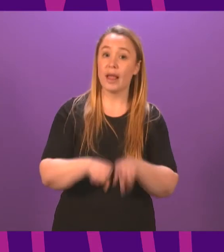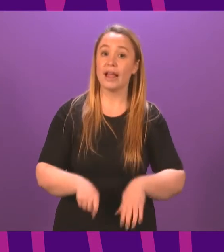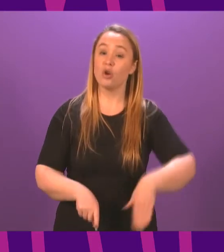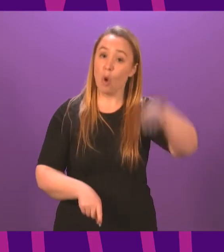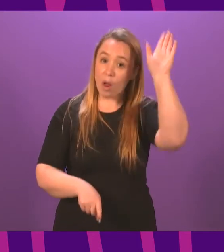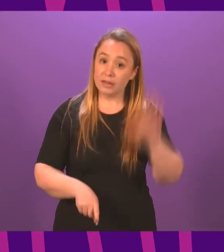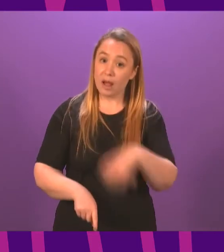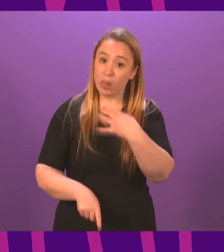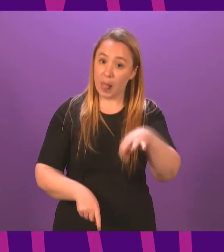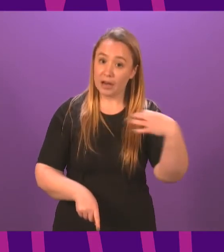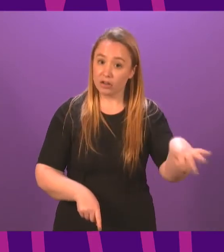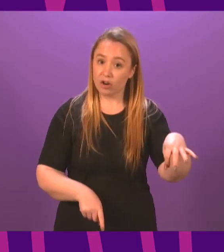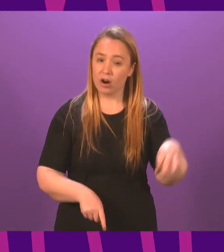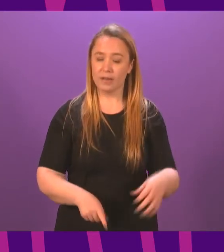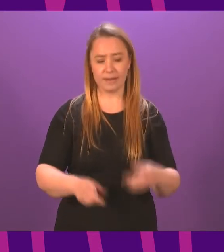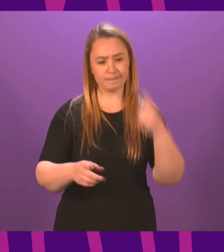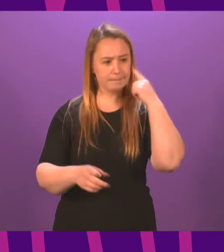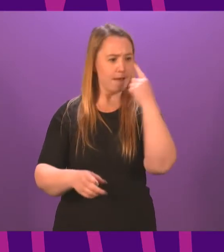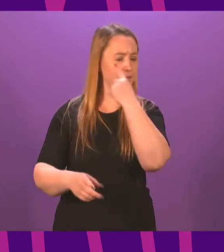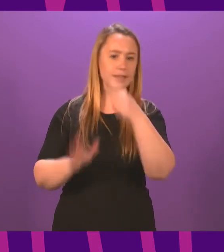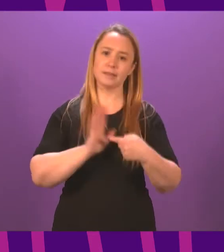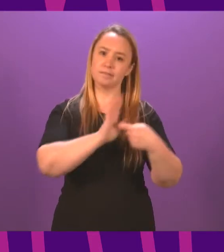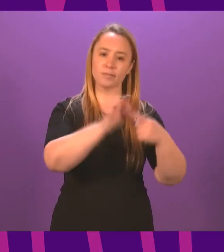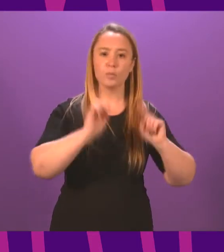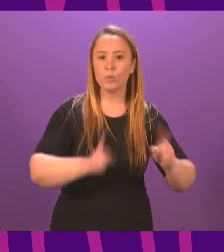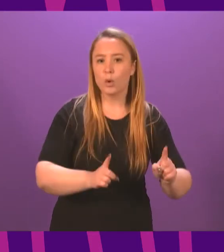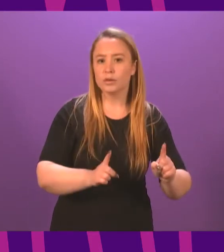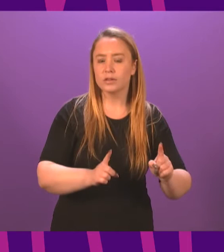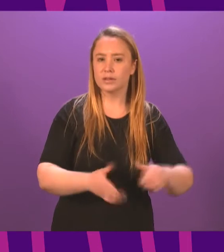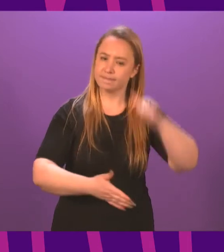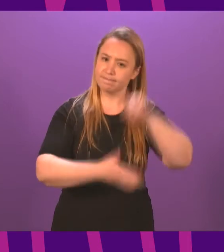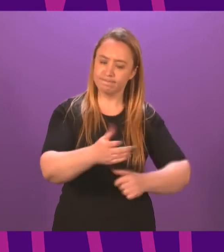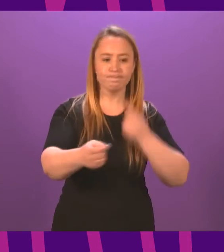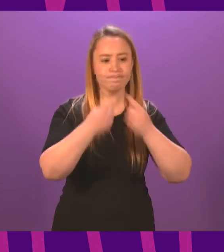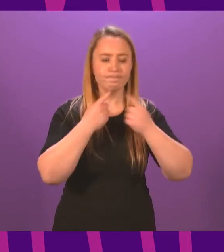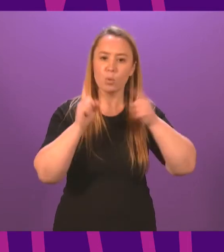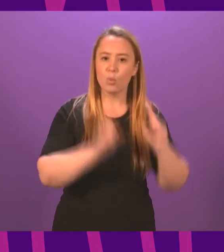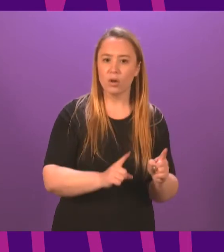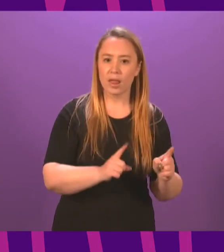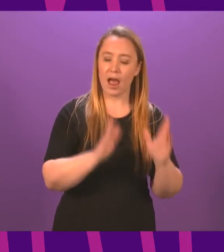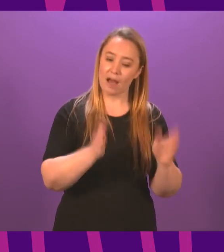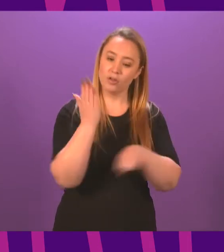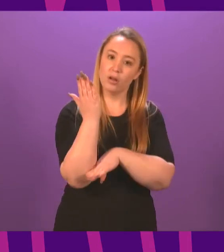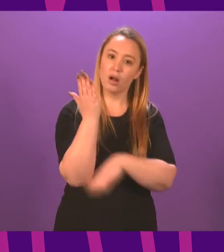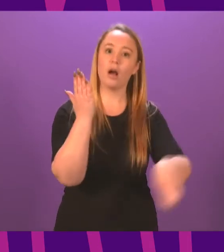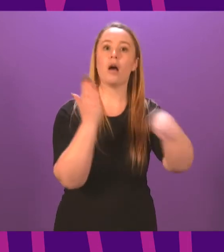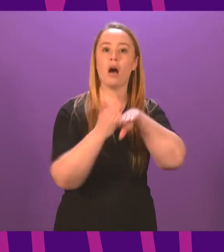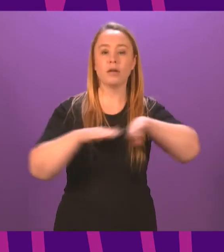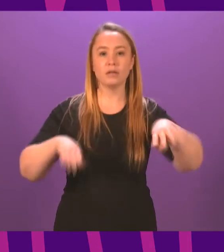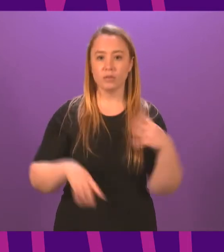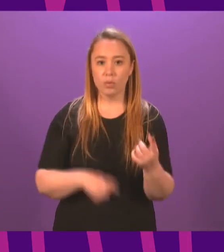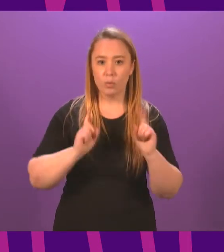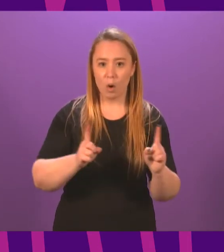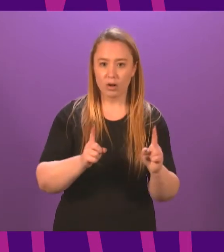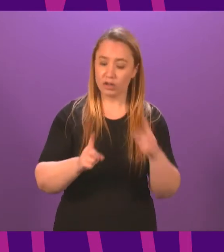South Lanarkshire, what the hard data is and what the evidence is to move them up a tier when the transmission rate is